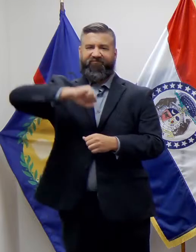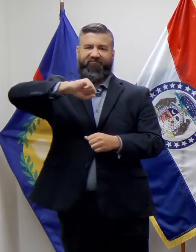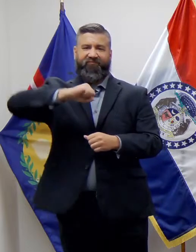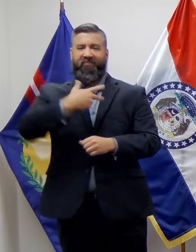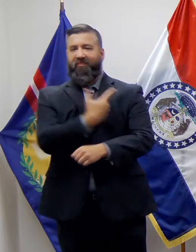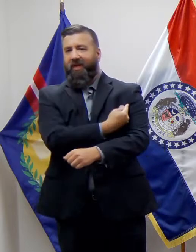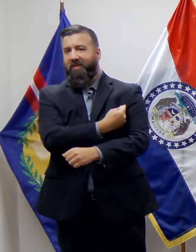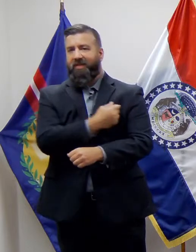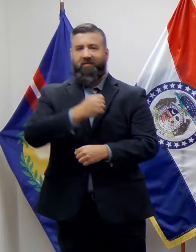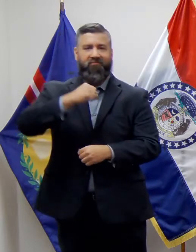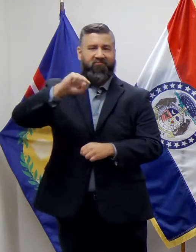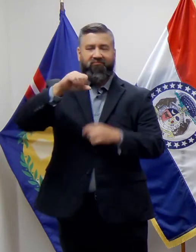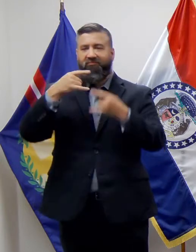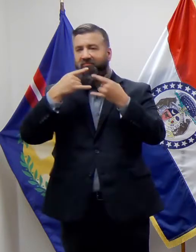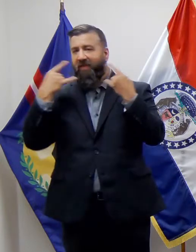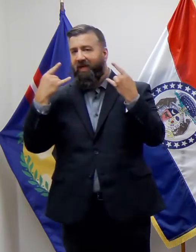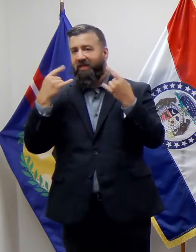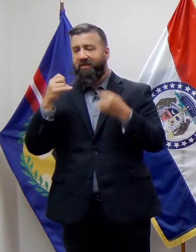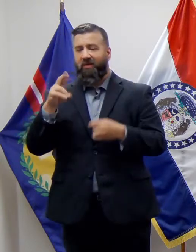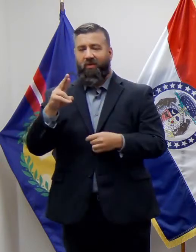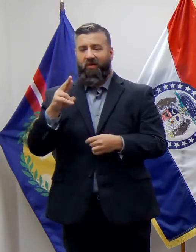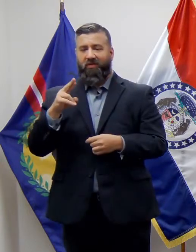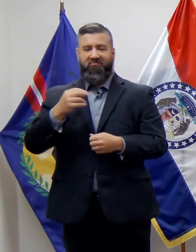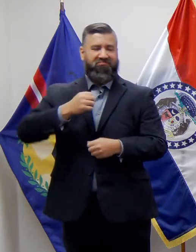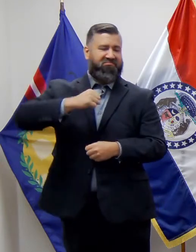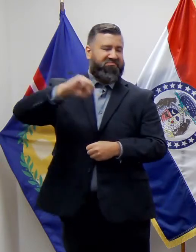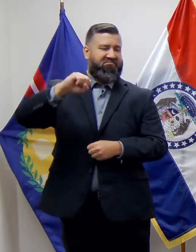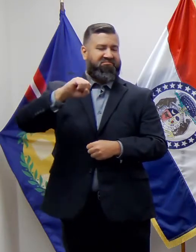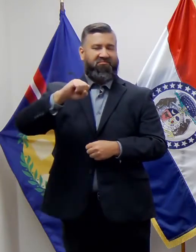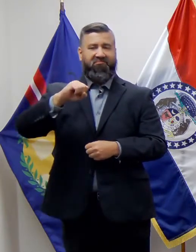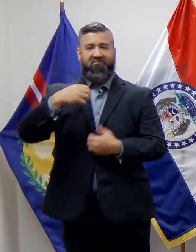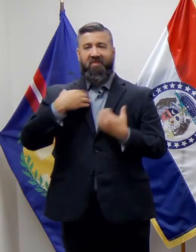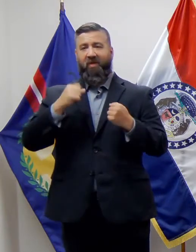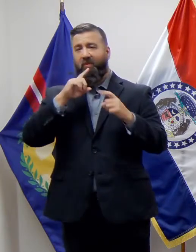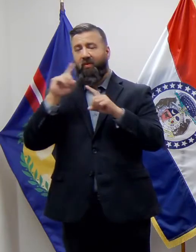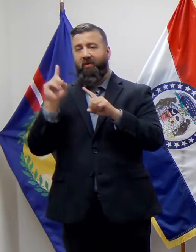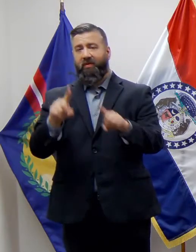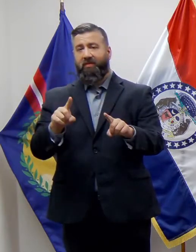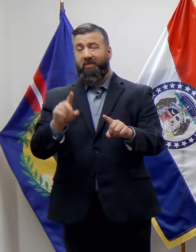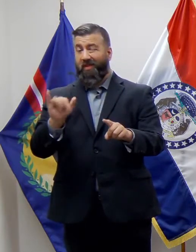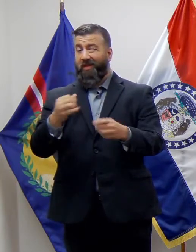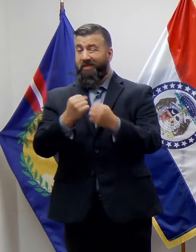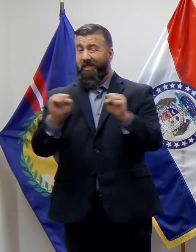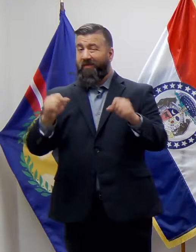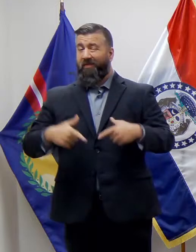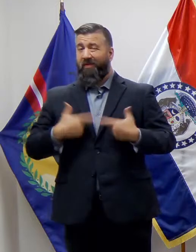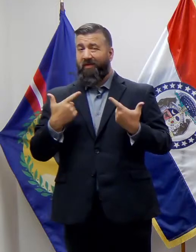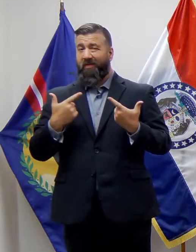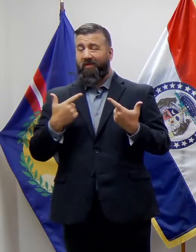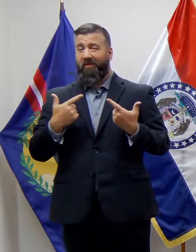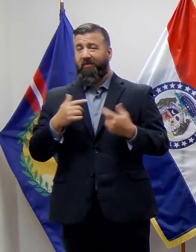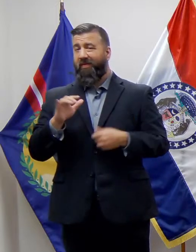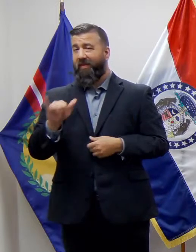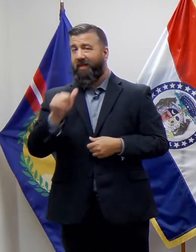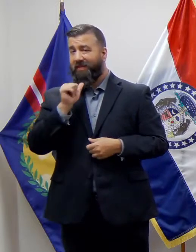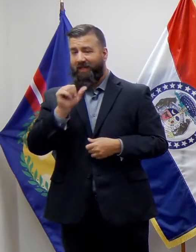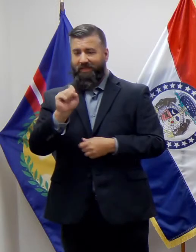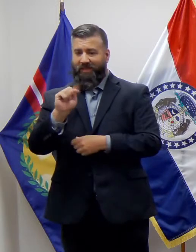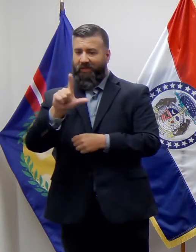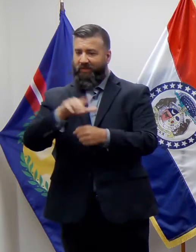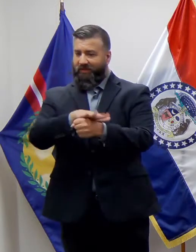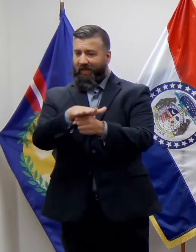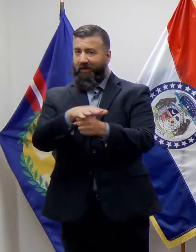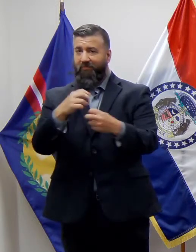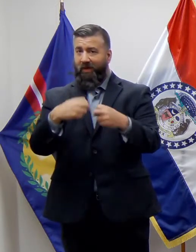discourage masks or discourage any public health protocols that save lives and protect people in our community. And this isn't just a St. Louis